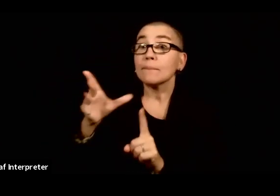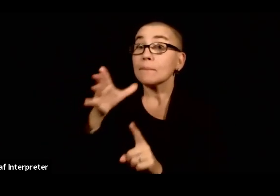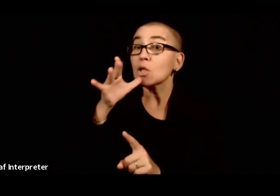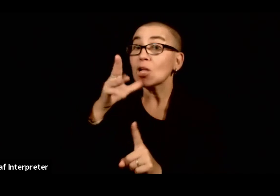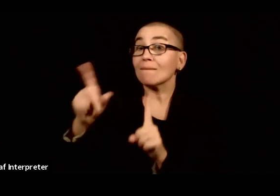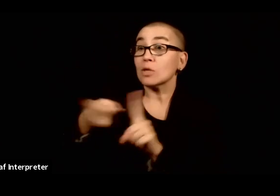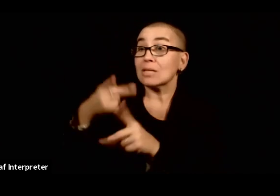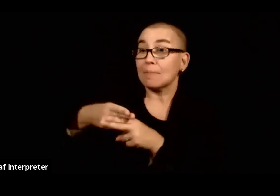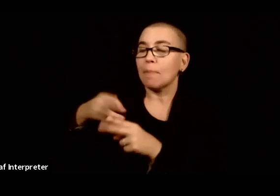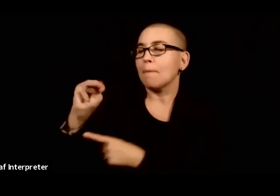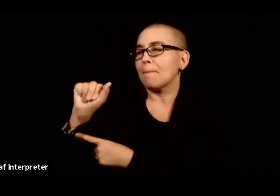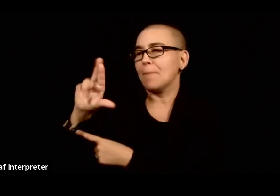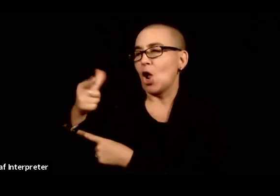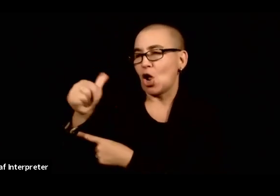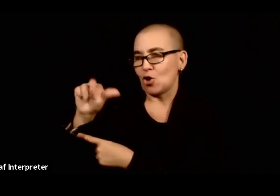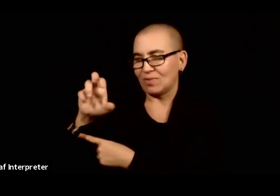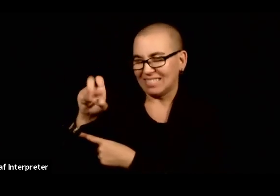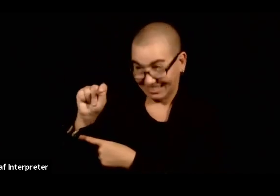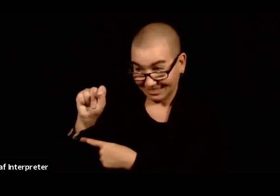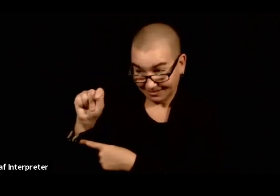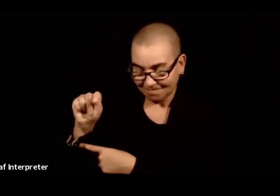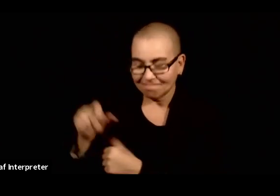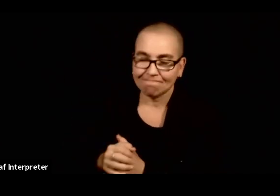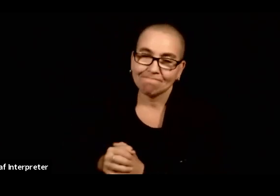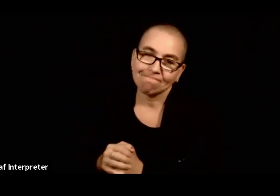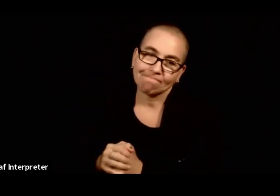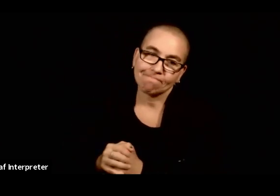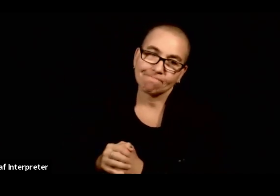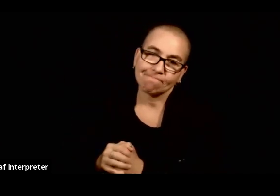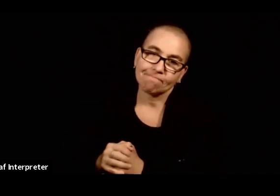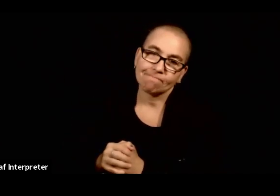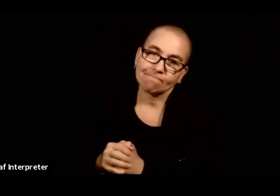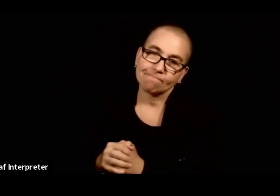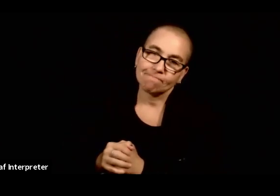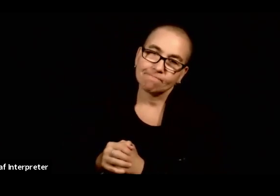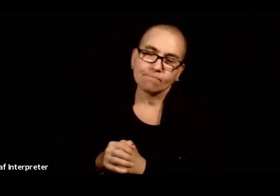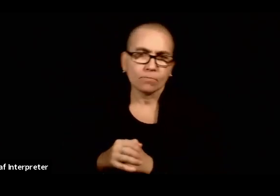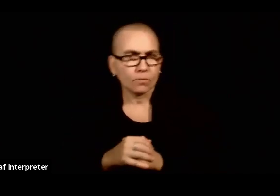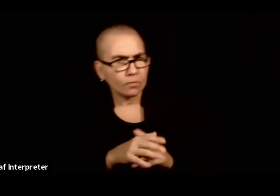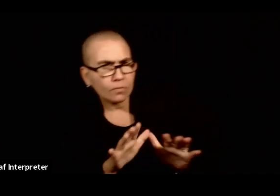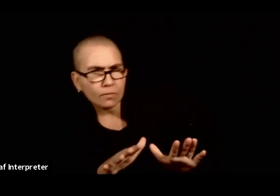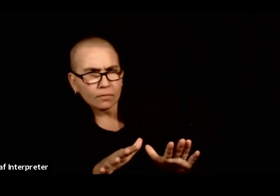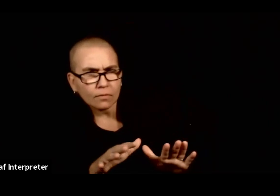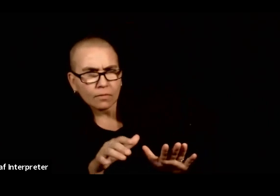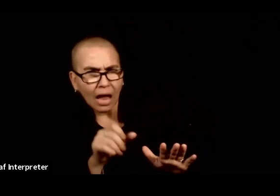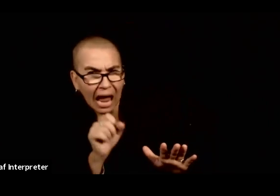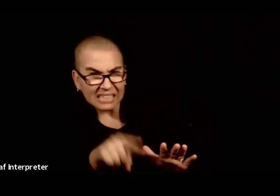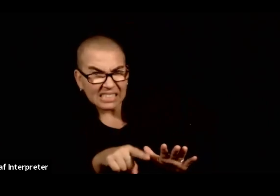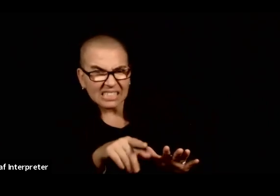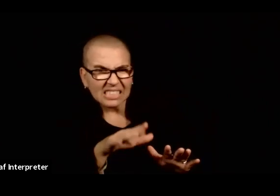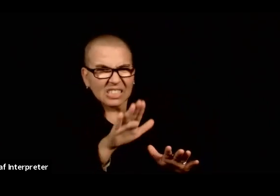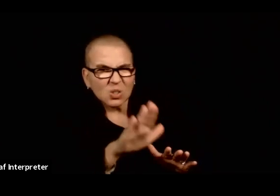And I'm sorry, could you just spell your last name and your mother's last name? Yeah, we